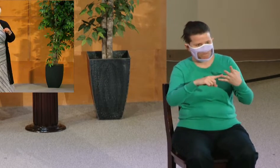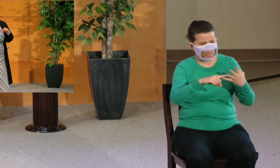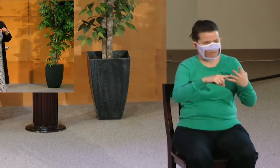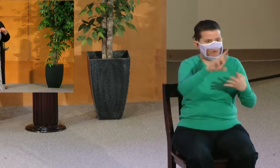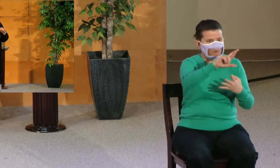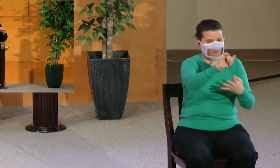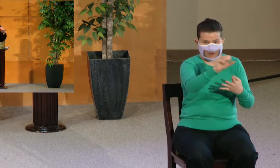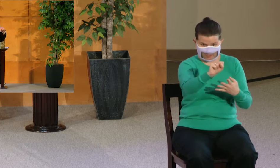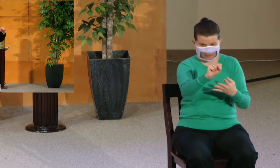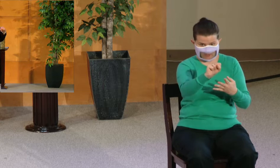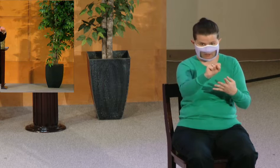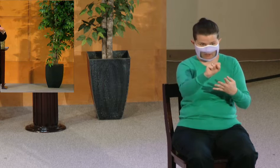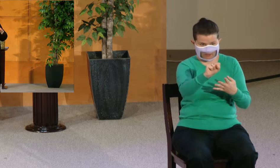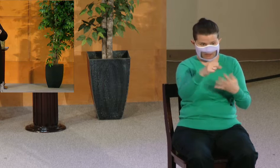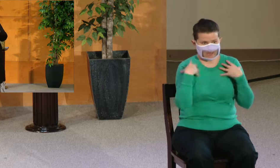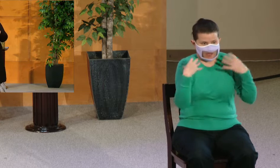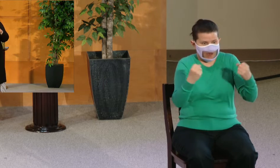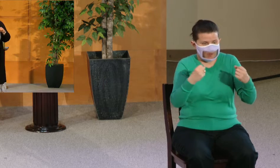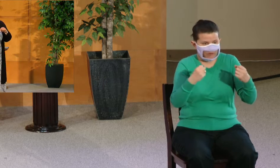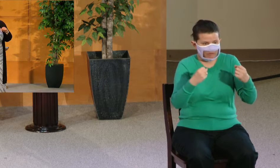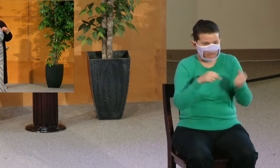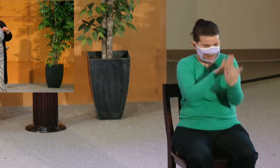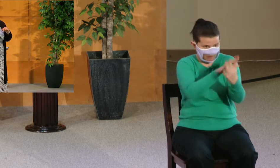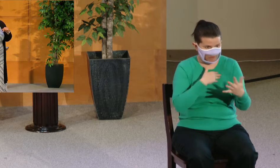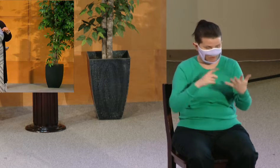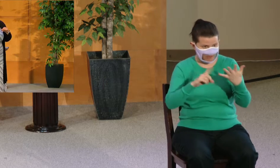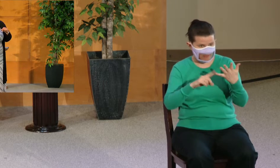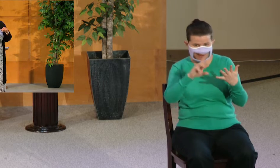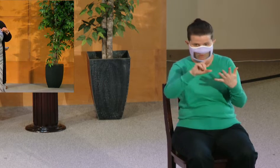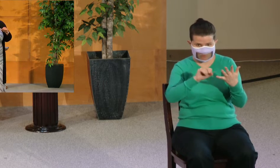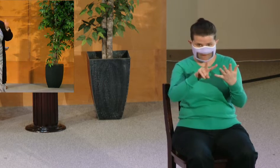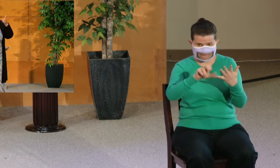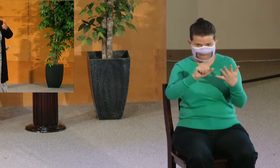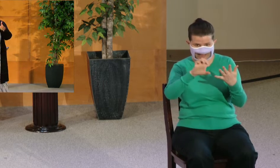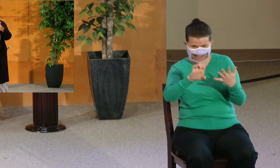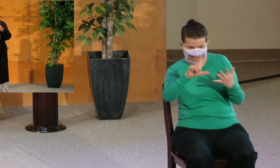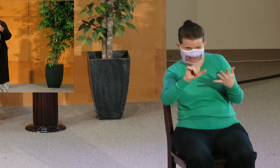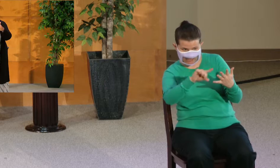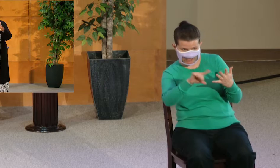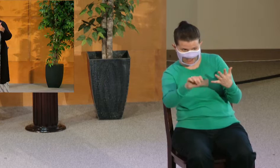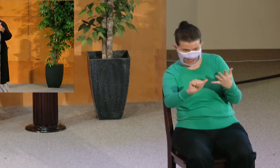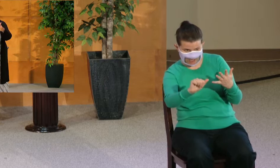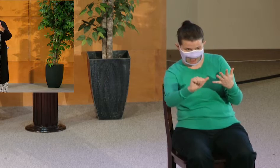in, had a health challenge. And then Rev Eliza came in, and now I'm